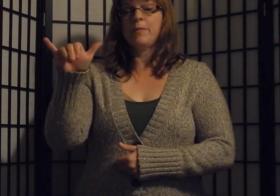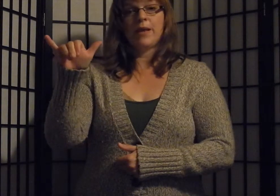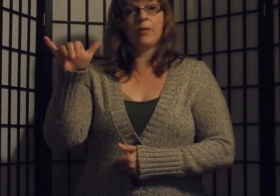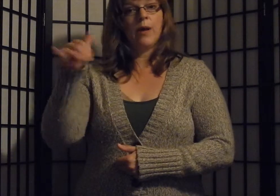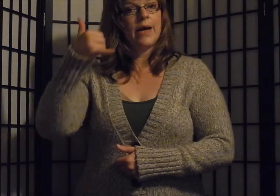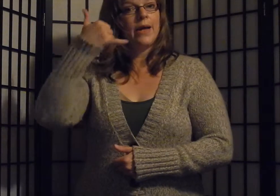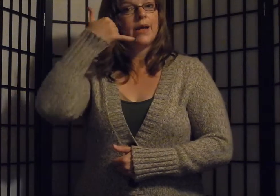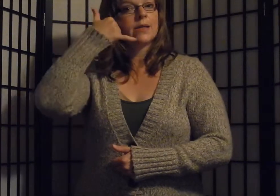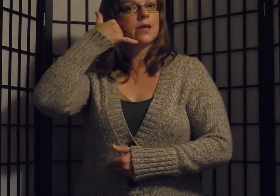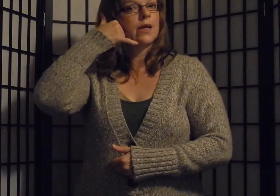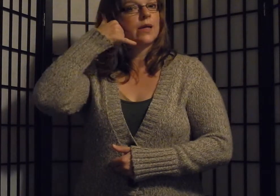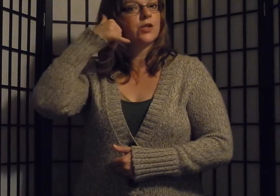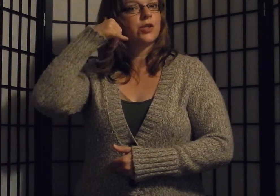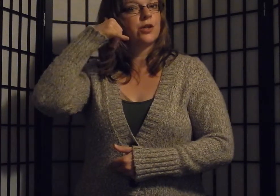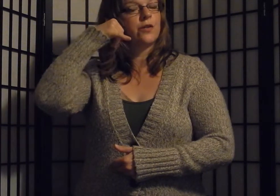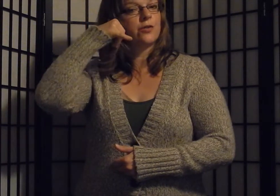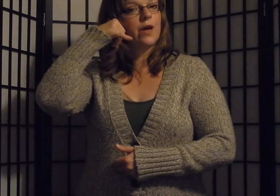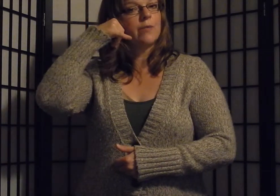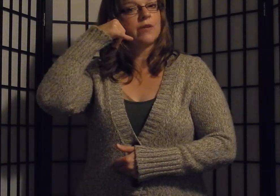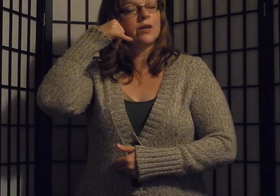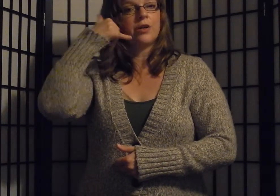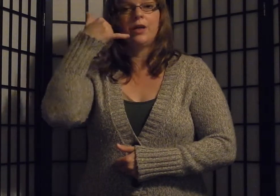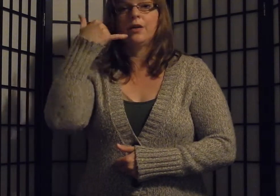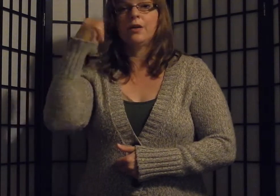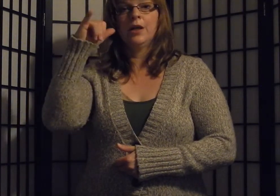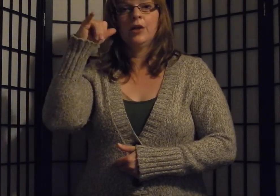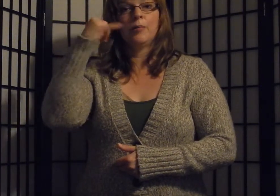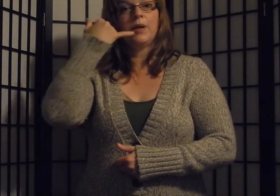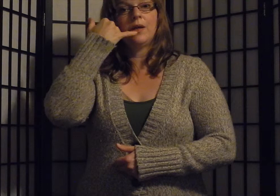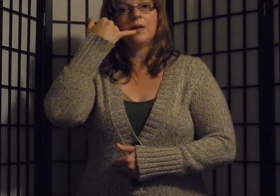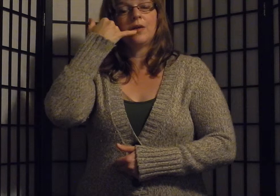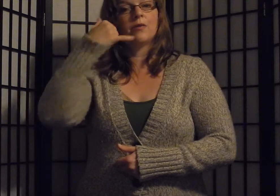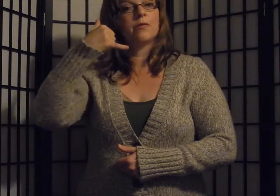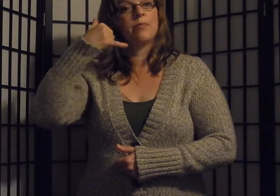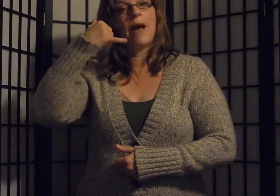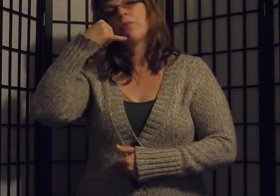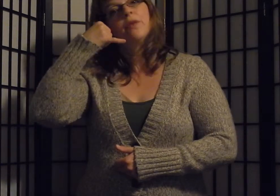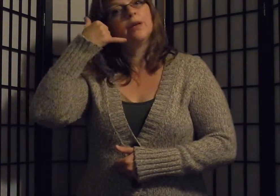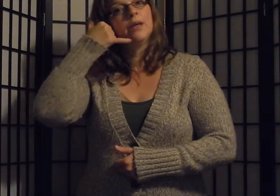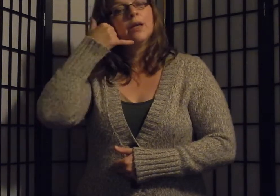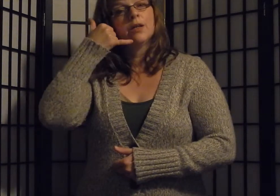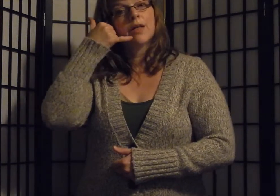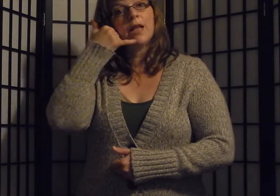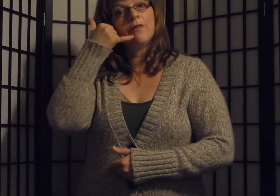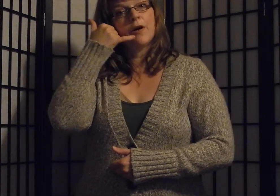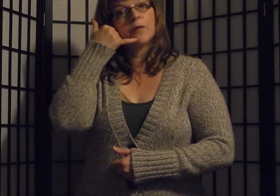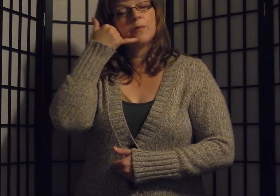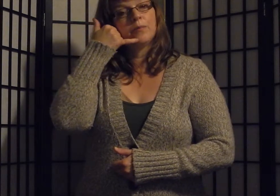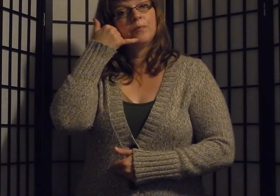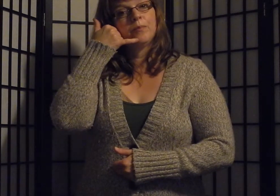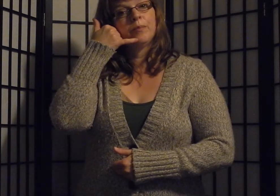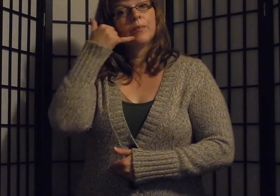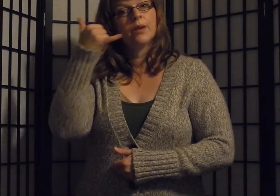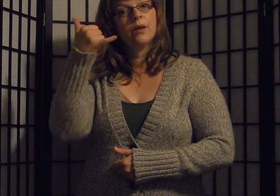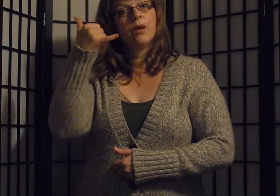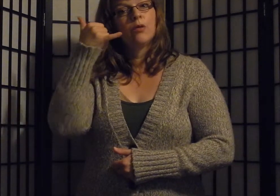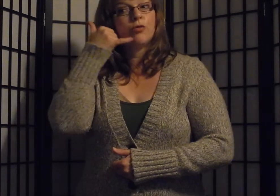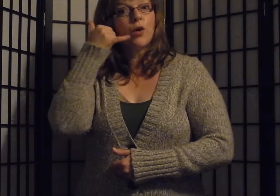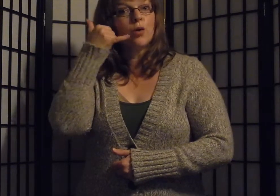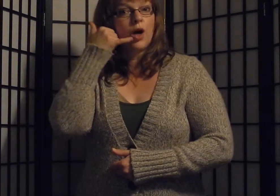make the Y hand against your thumb is on your ear, your pinky's on your mouth. Telephone. Phone